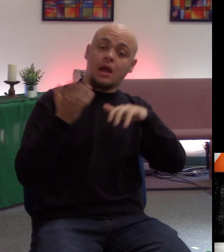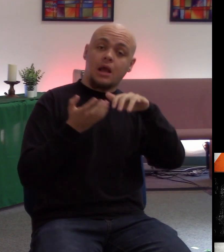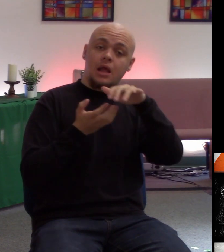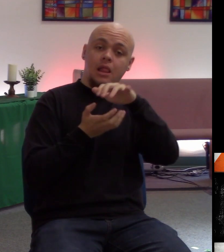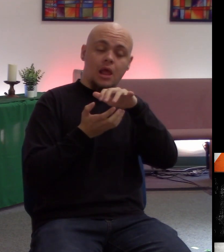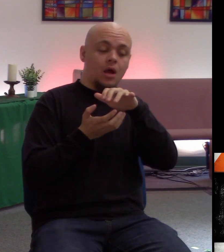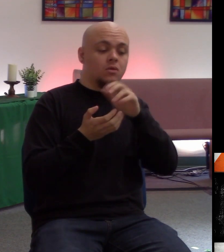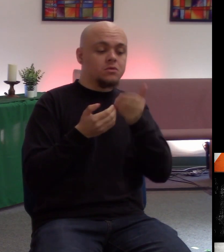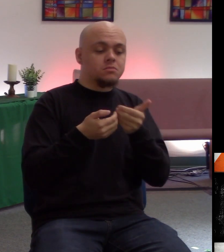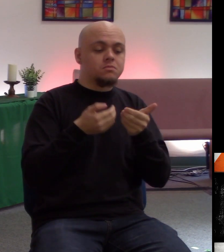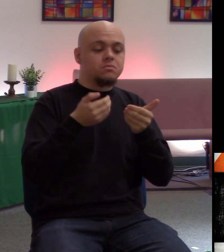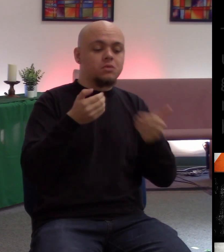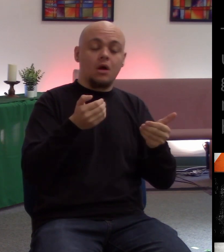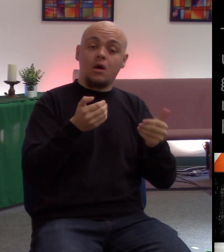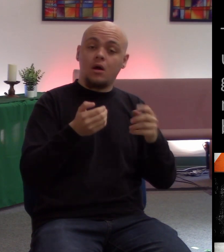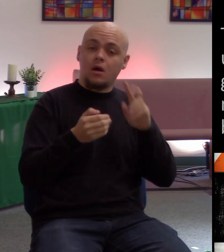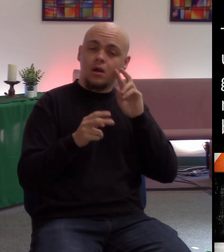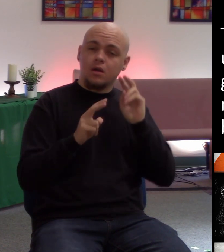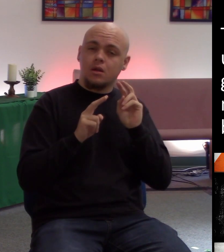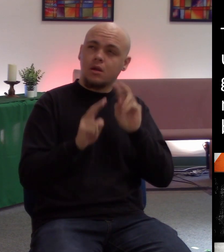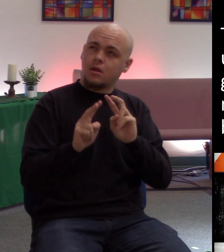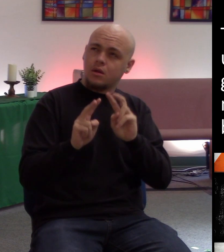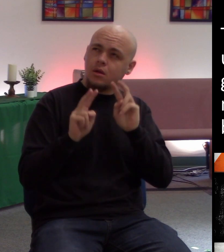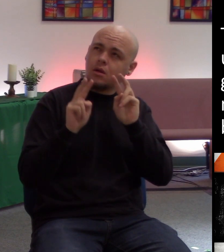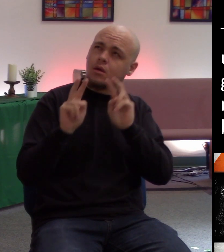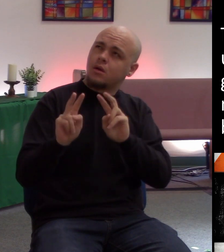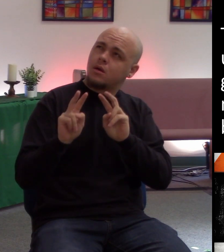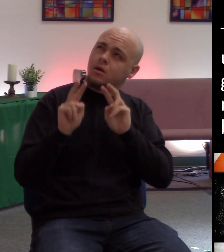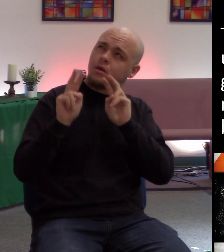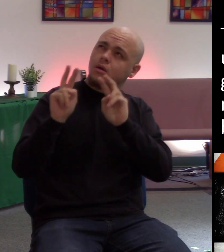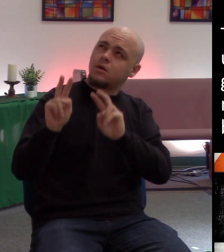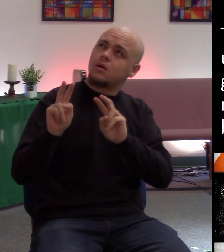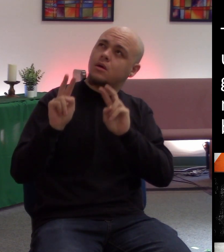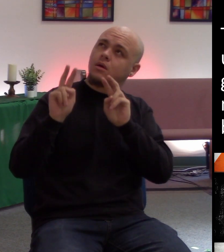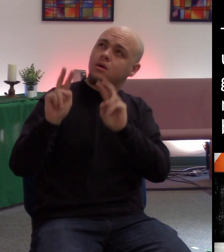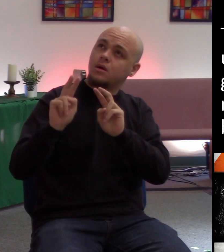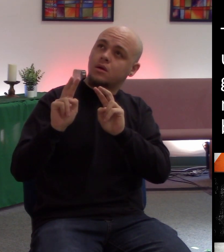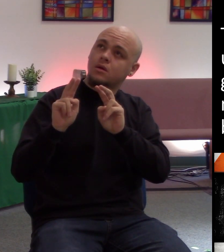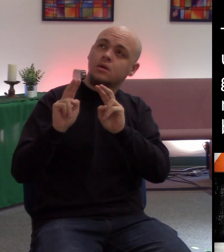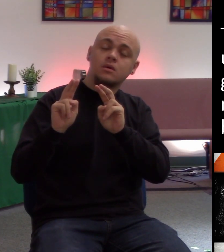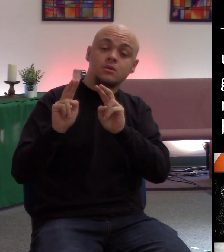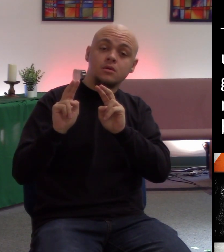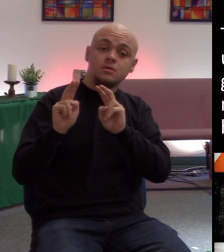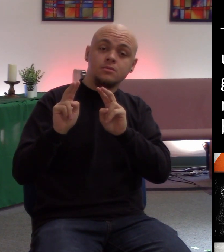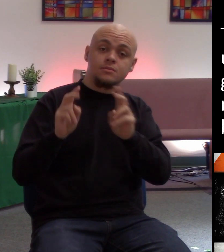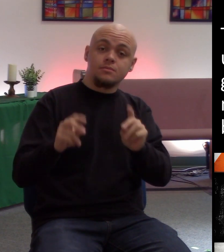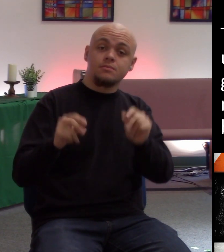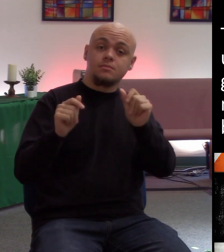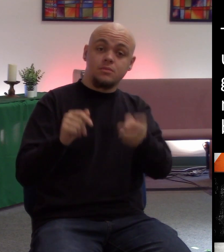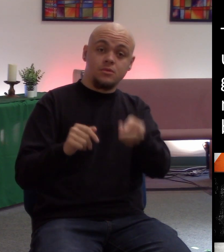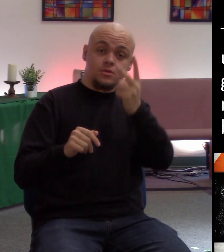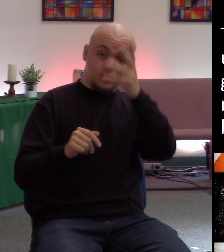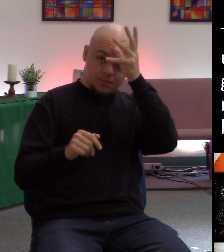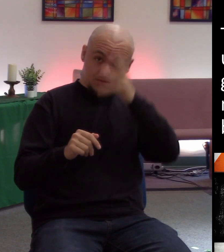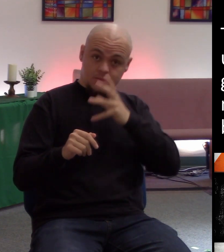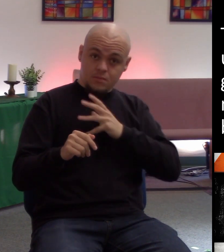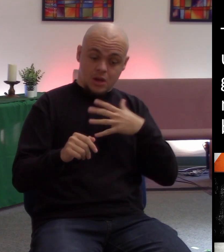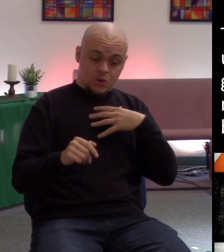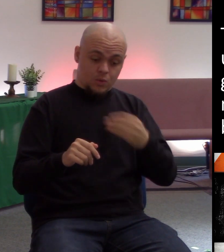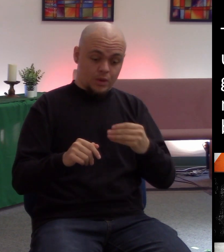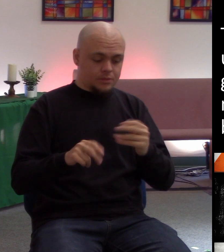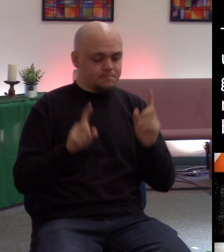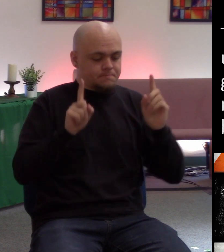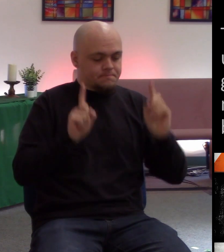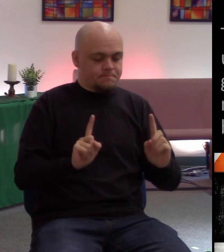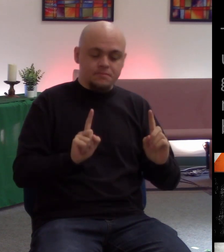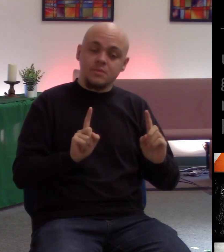a cloud hid them from their sight. But they were looking intently up into the sky as he was going, when suddenly two men dressed in white